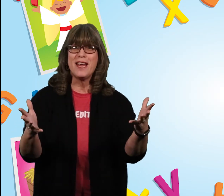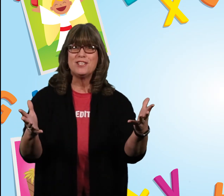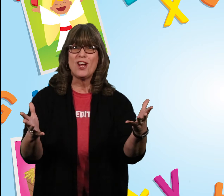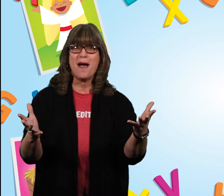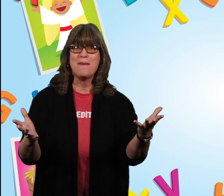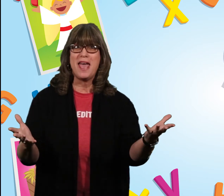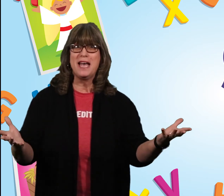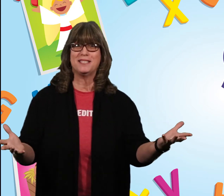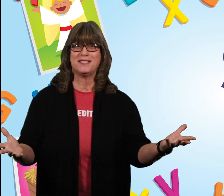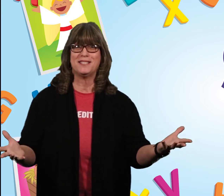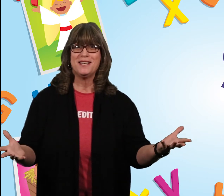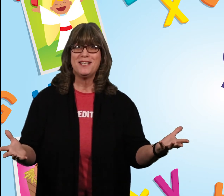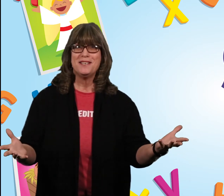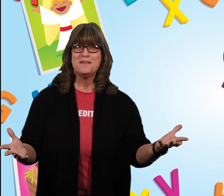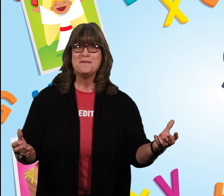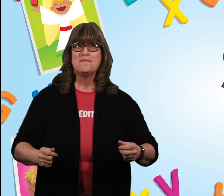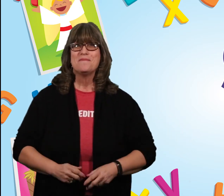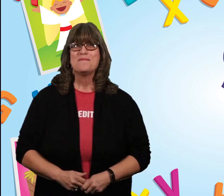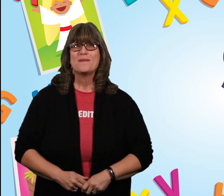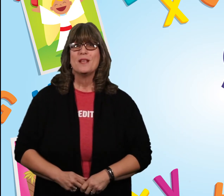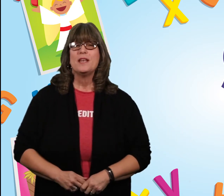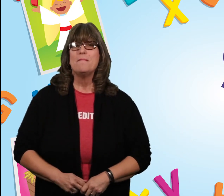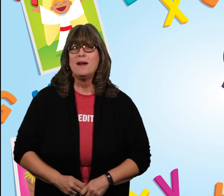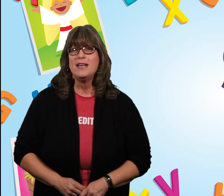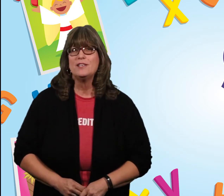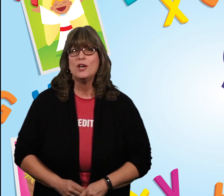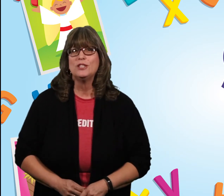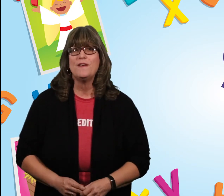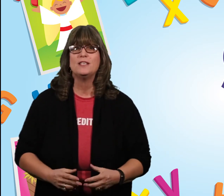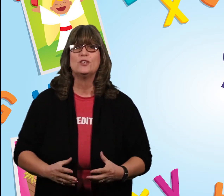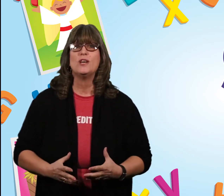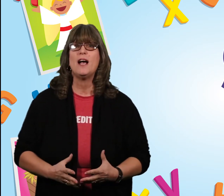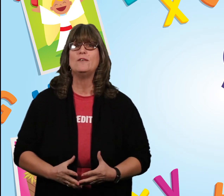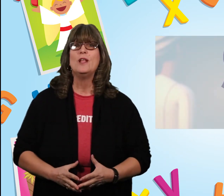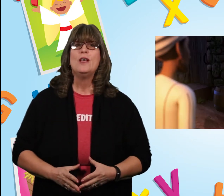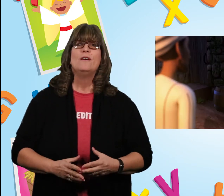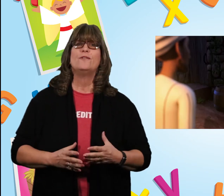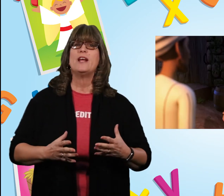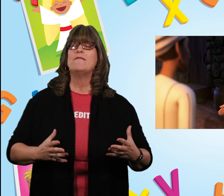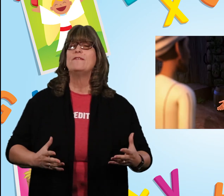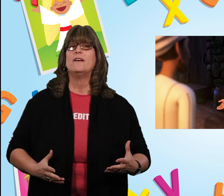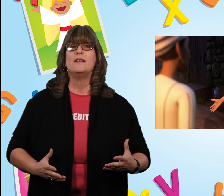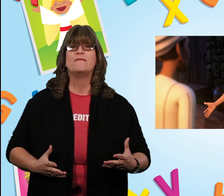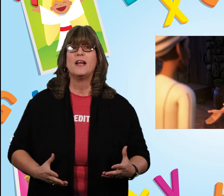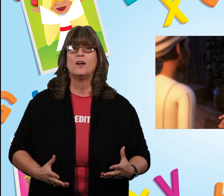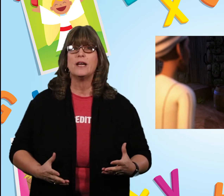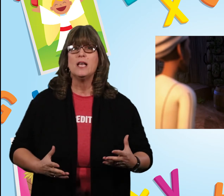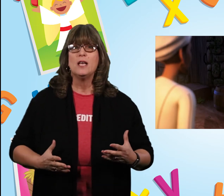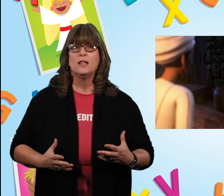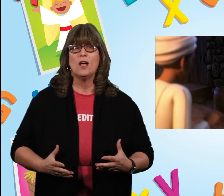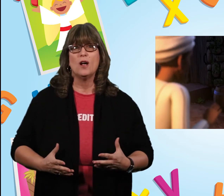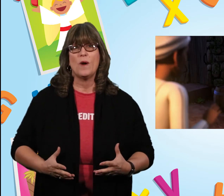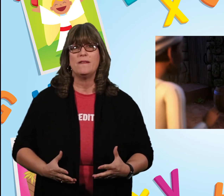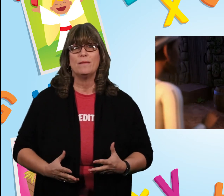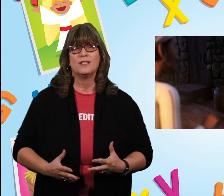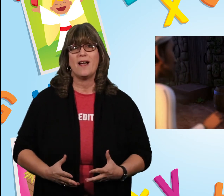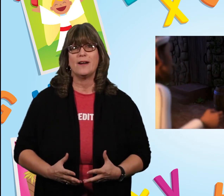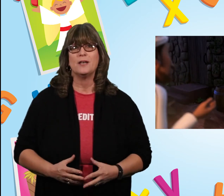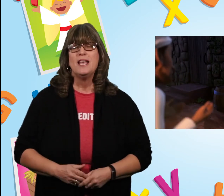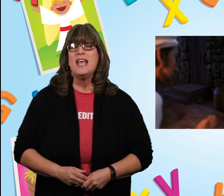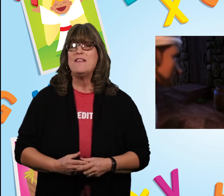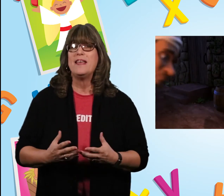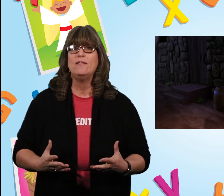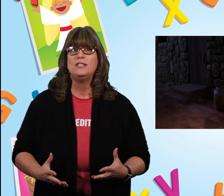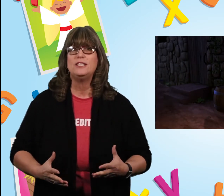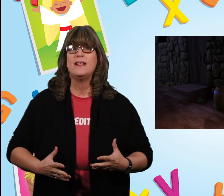Great job, S Now Mary and Joseph had to travel for a very, very long way And they were